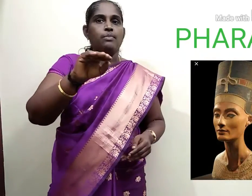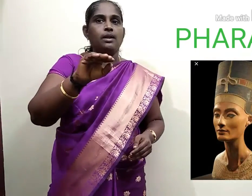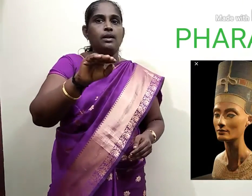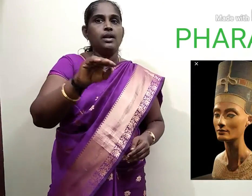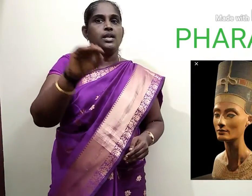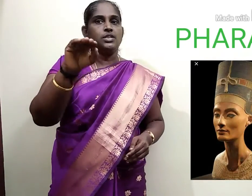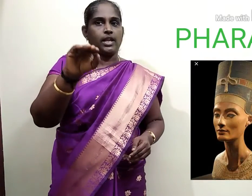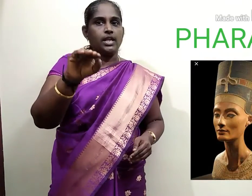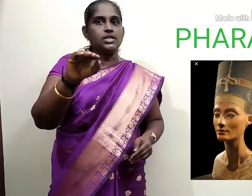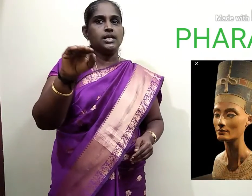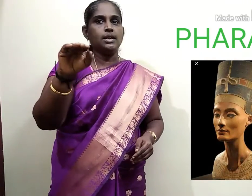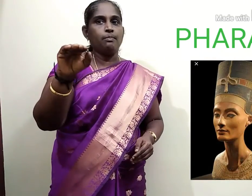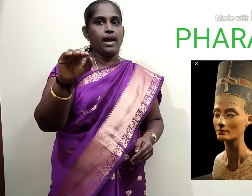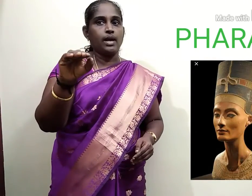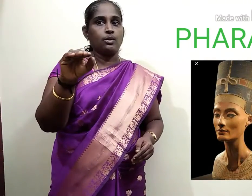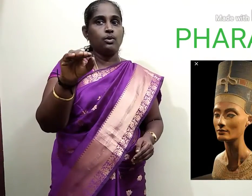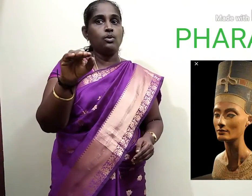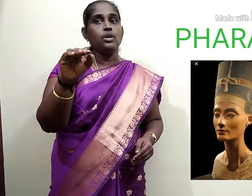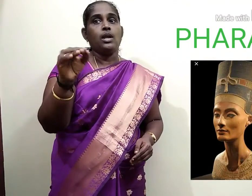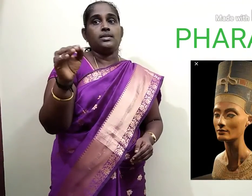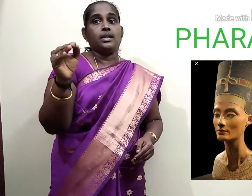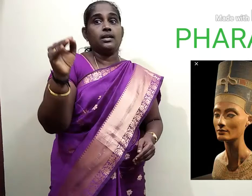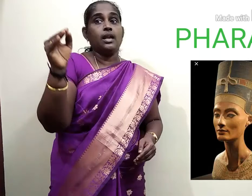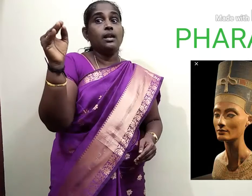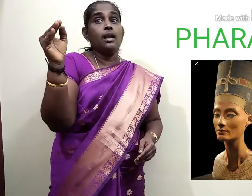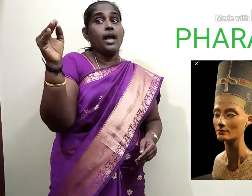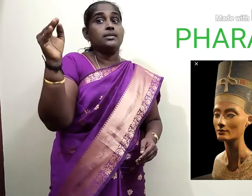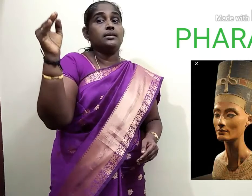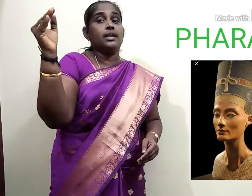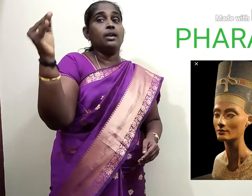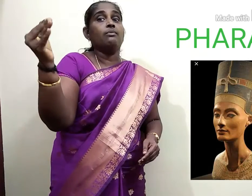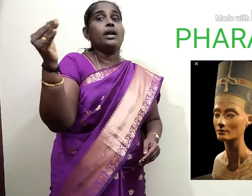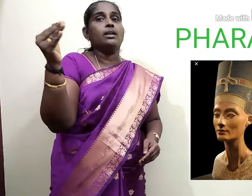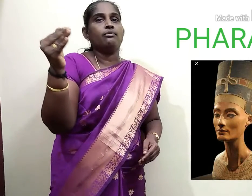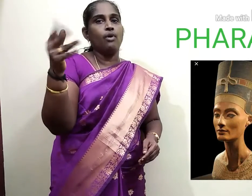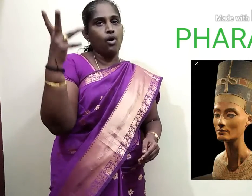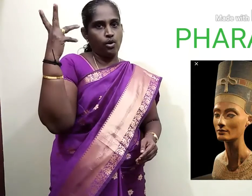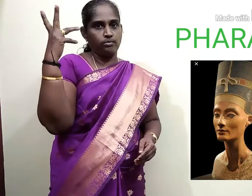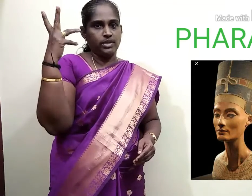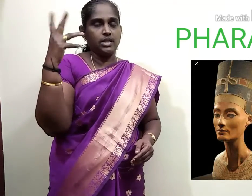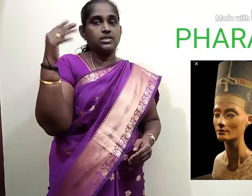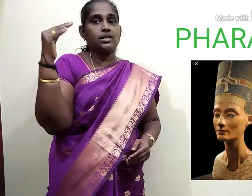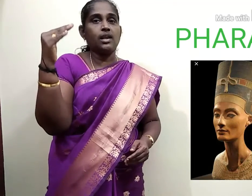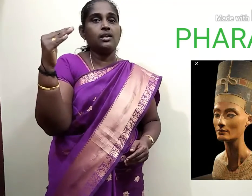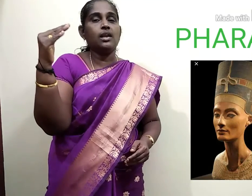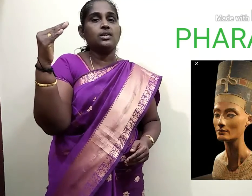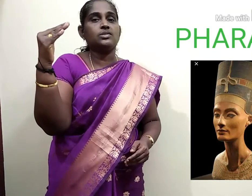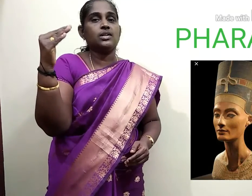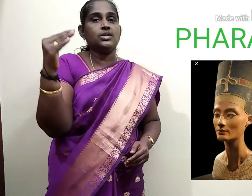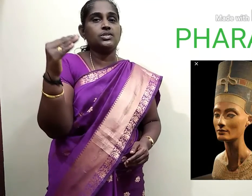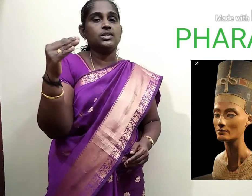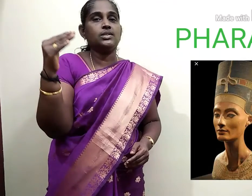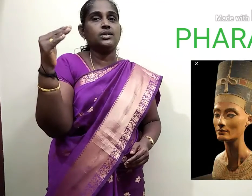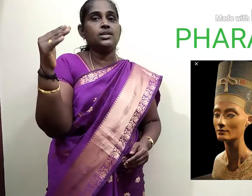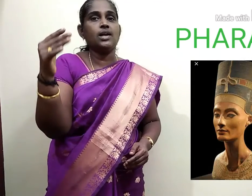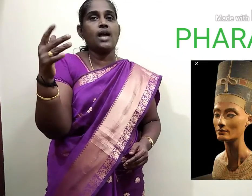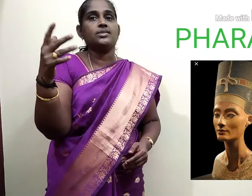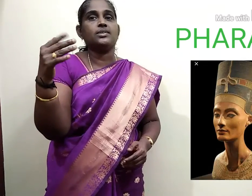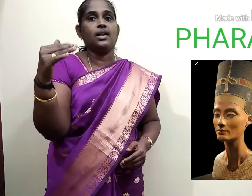people treated Pharaoh as the king as the divine form. That is, the king is considered as the